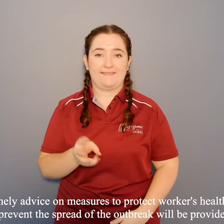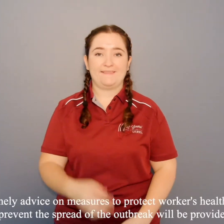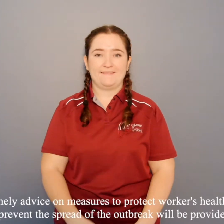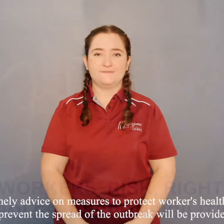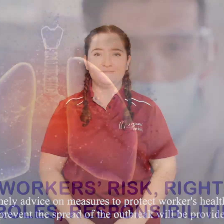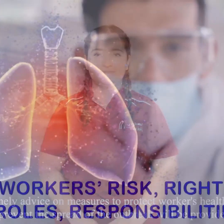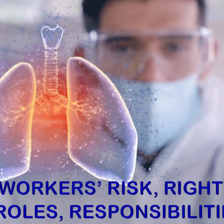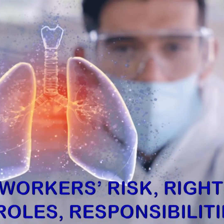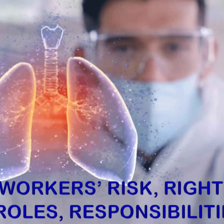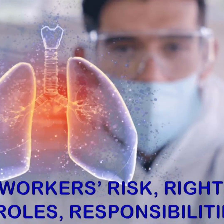outbreak.